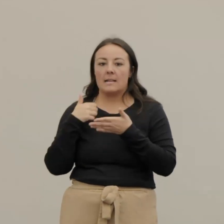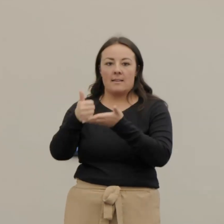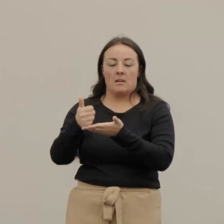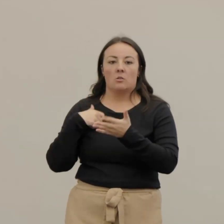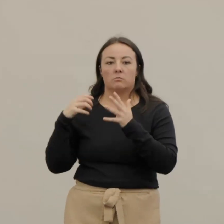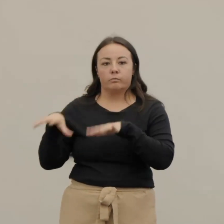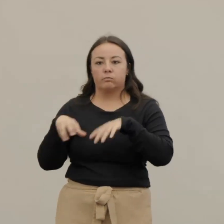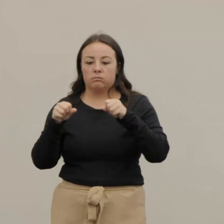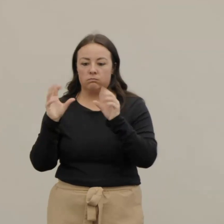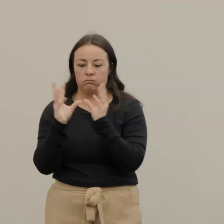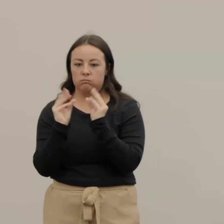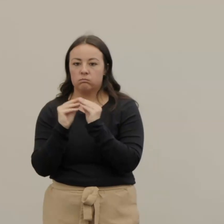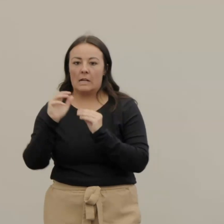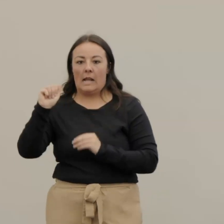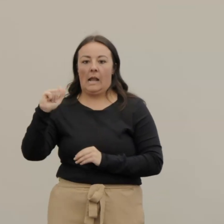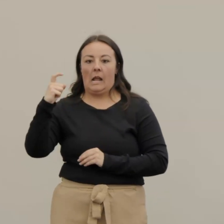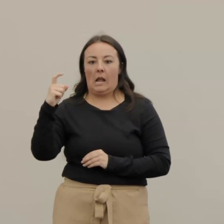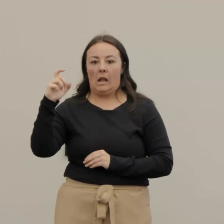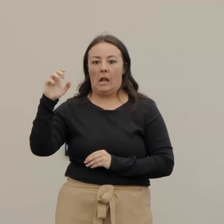called AXCon,